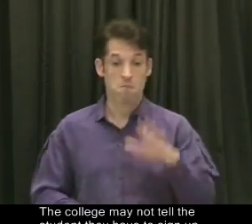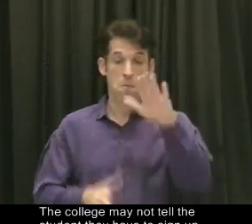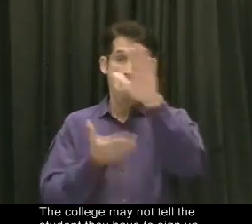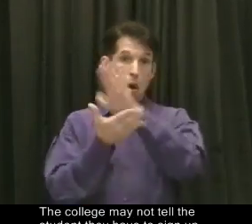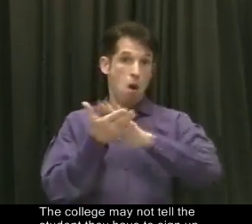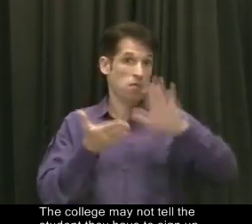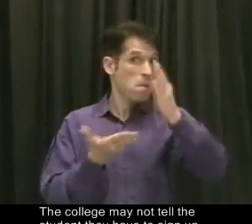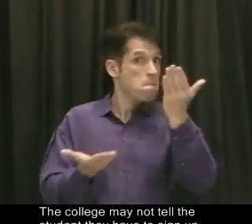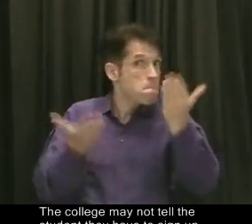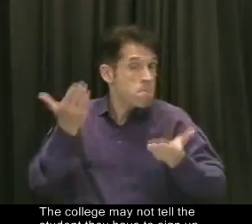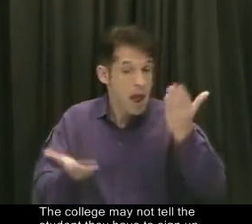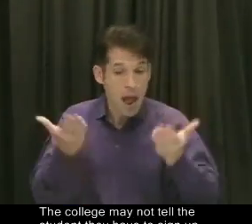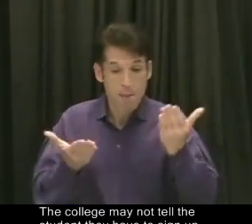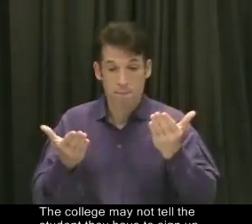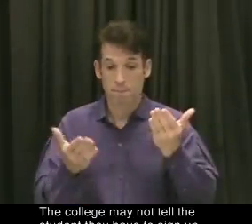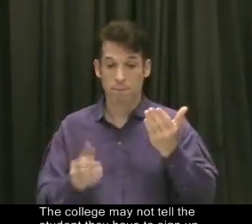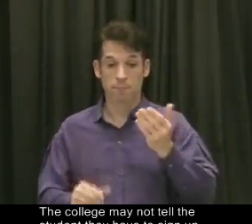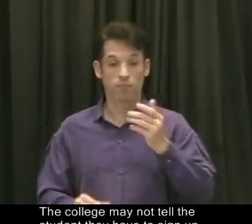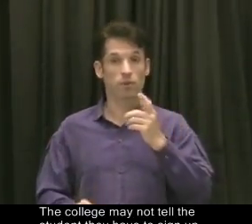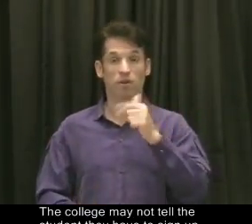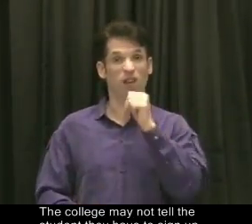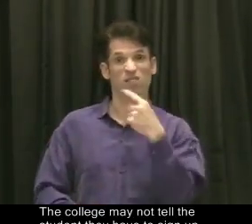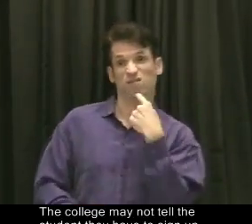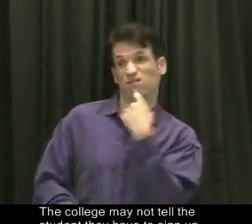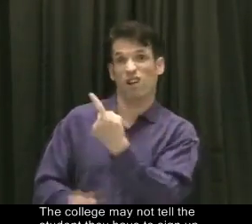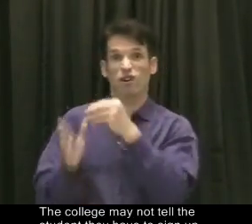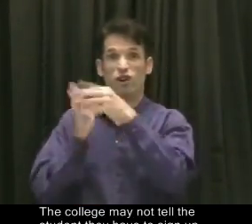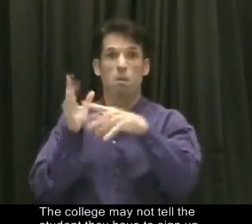The college may not tell the student they have to sign up